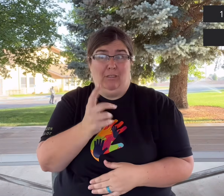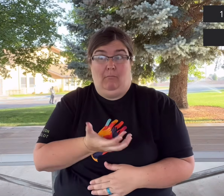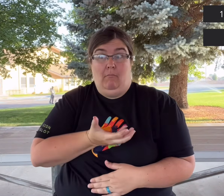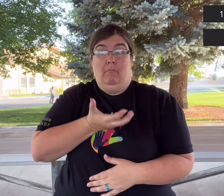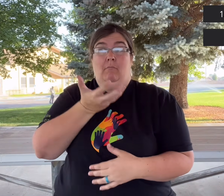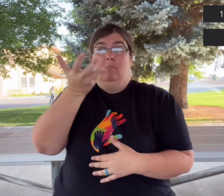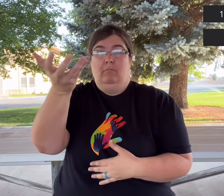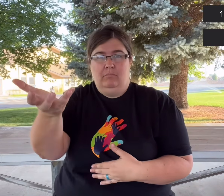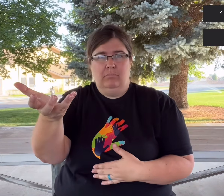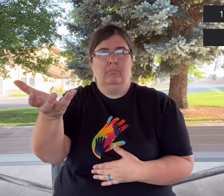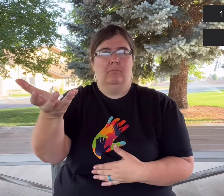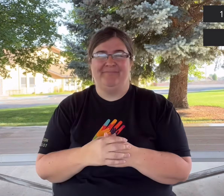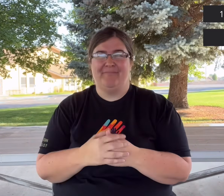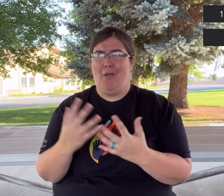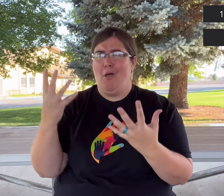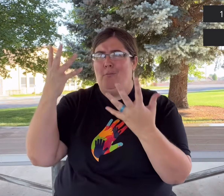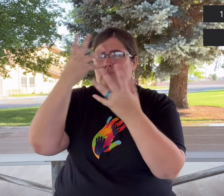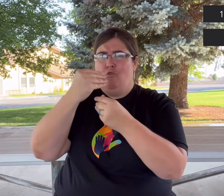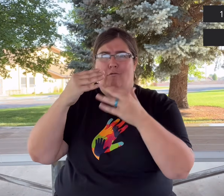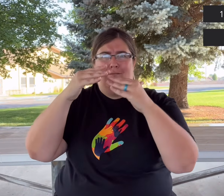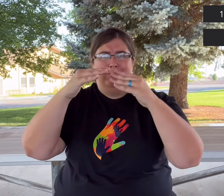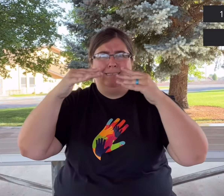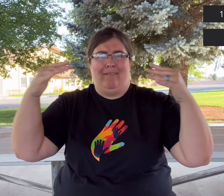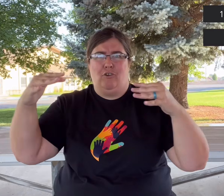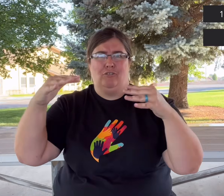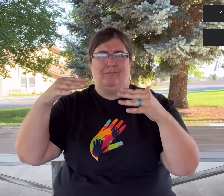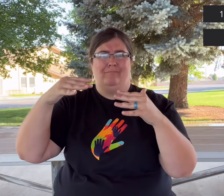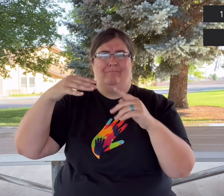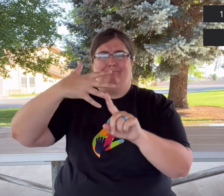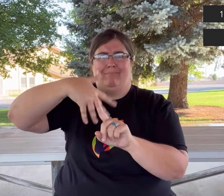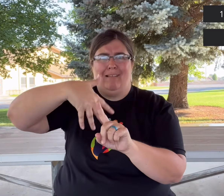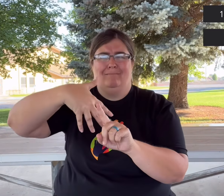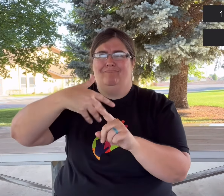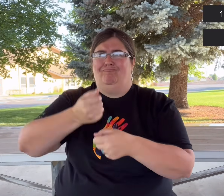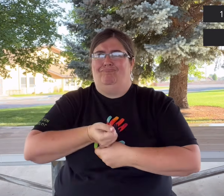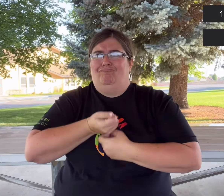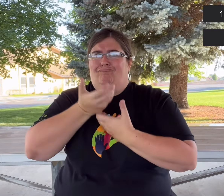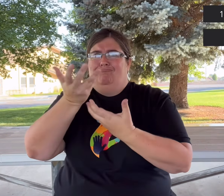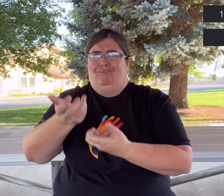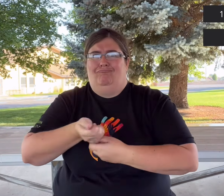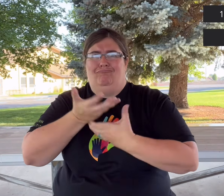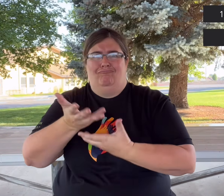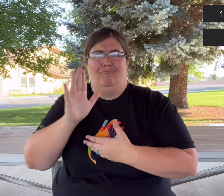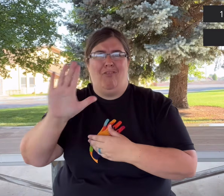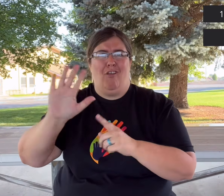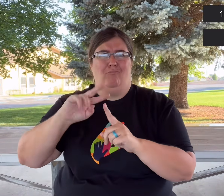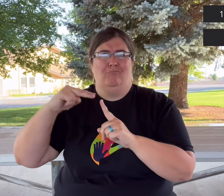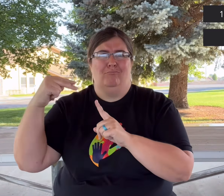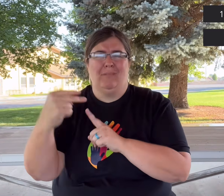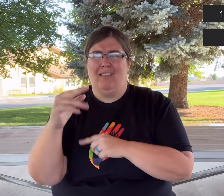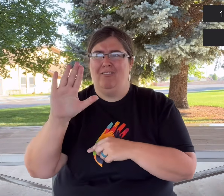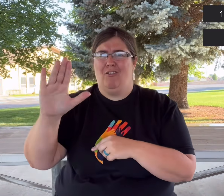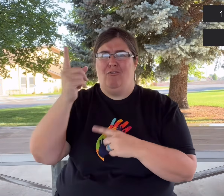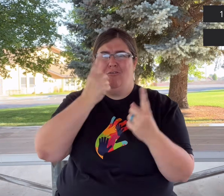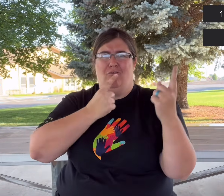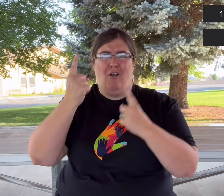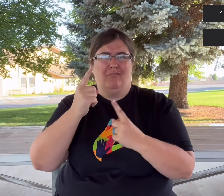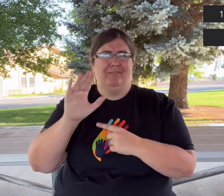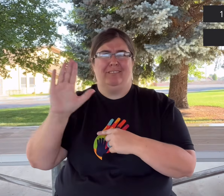truly from the heart. And it's beautiful, the diversity, because the poets come from a variety of backgrounds. So